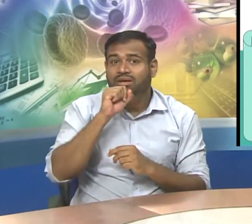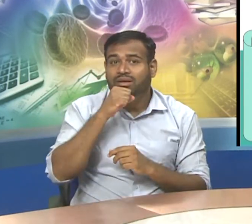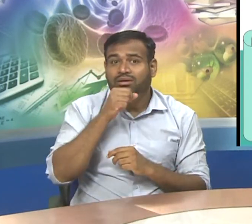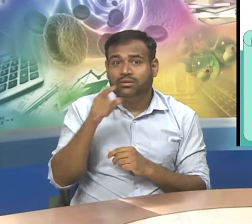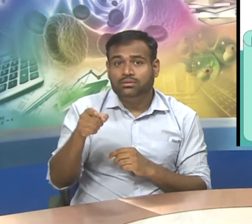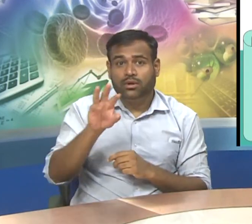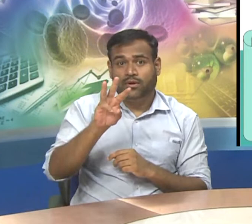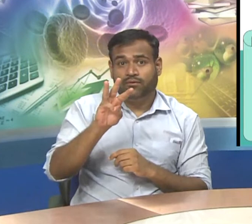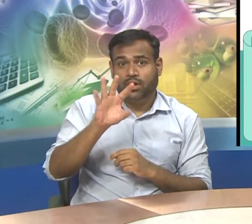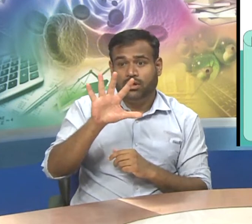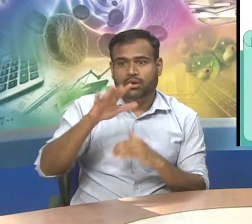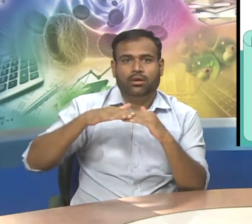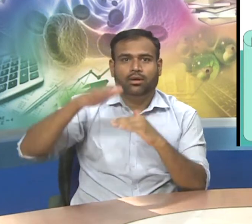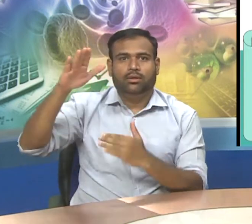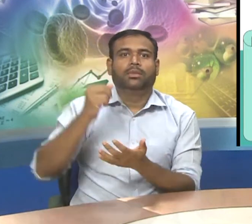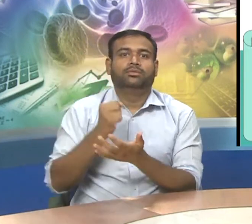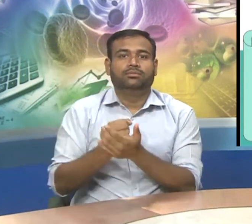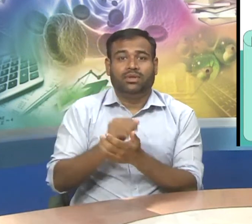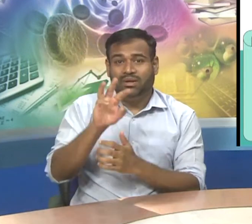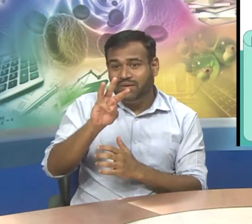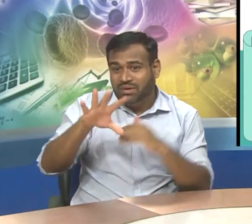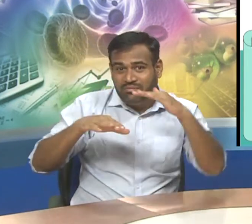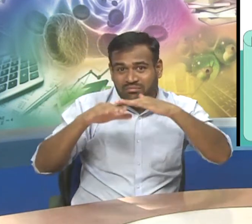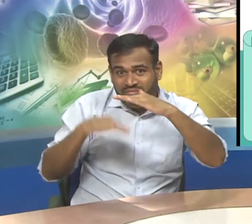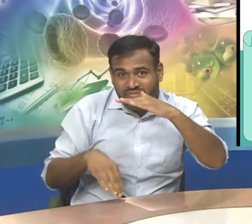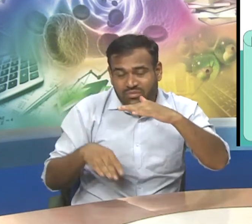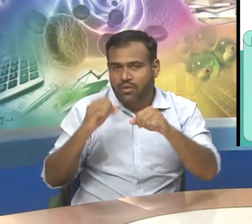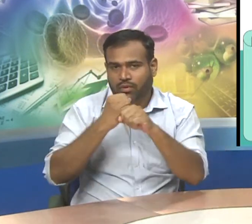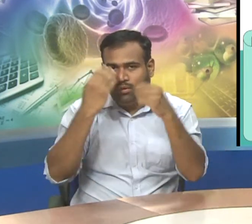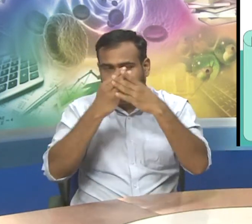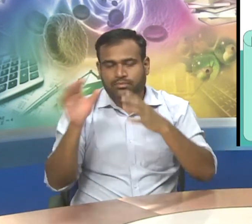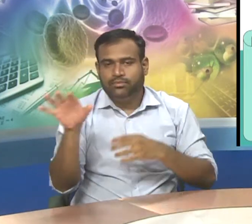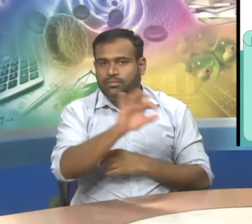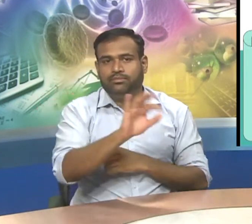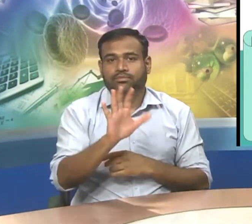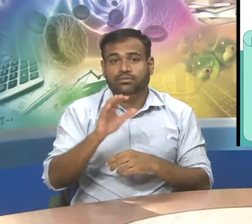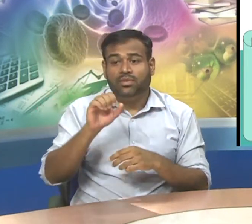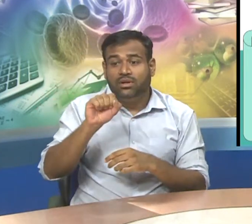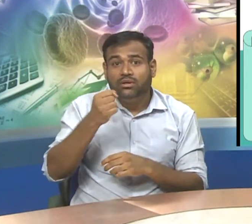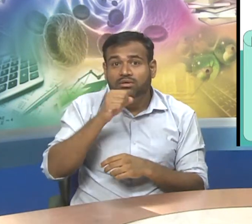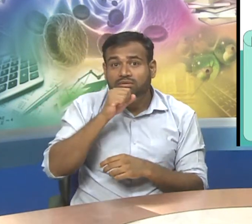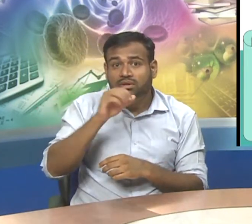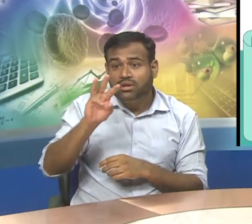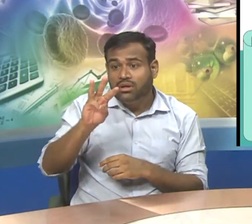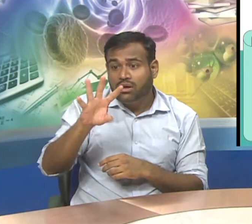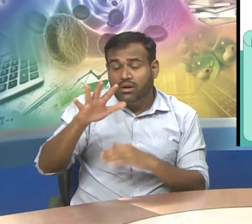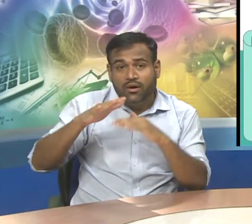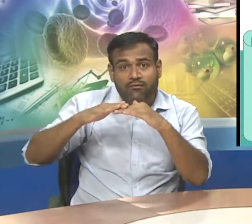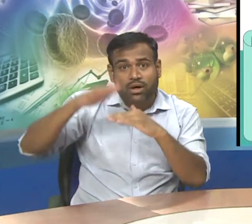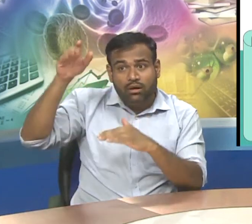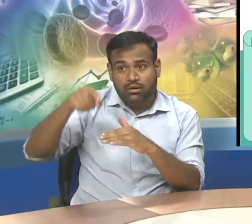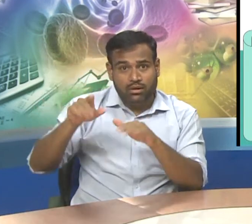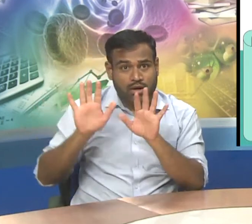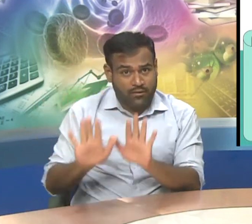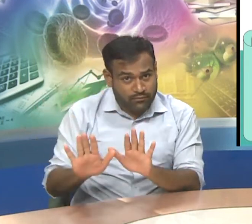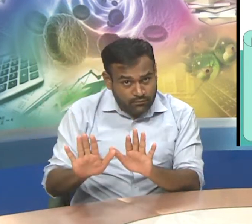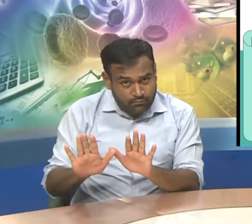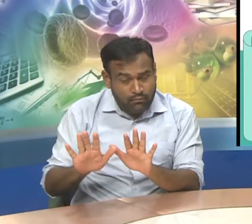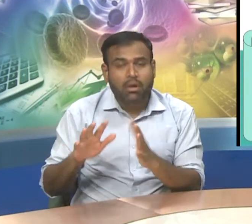The next important qualification is that person should be at least 35 years of age.